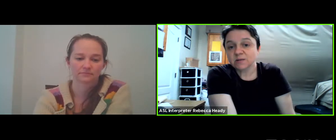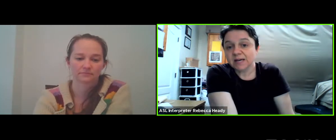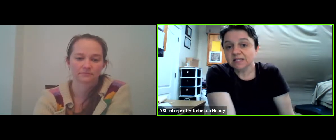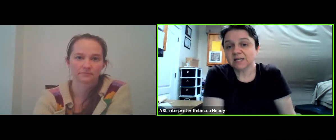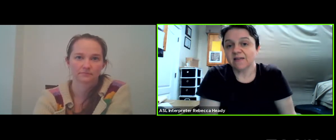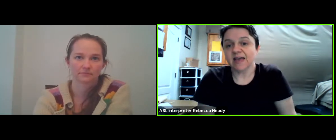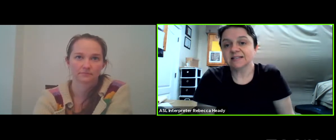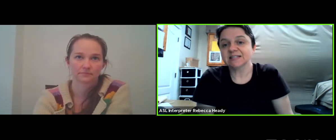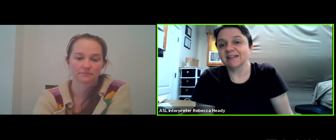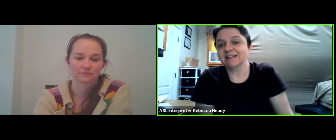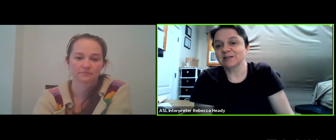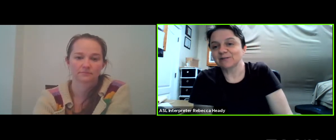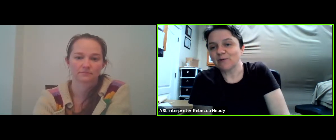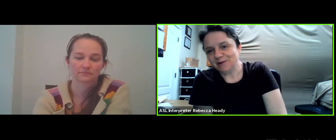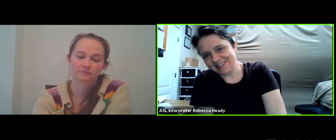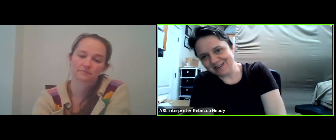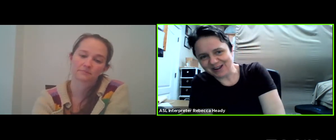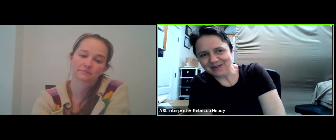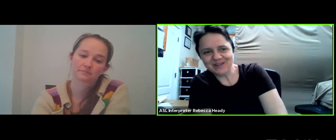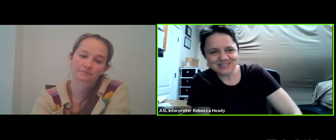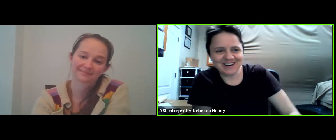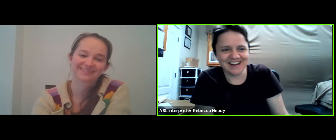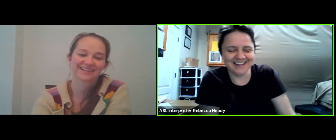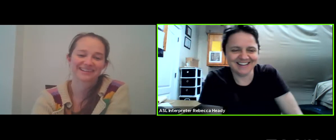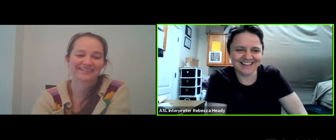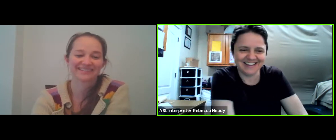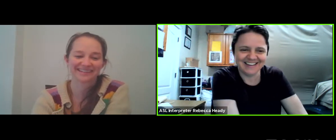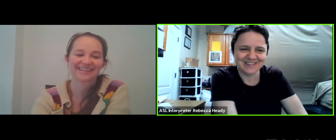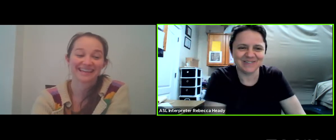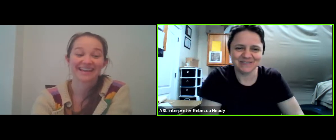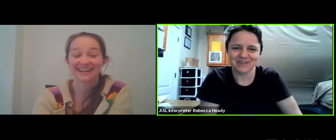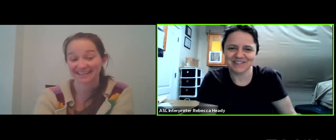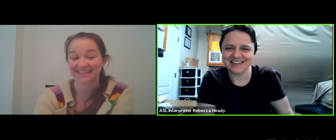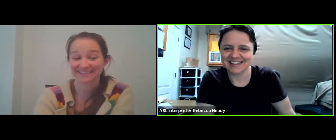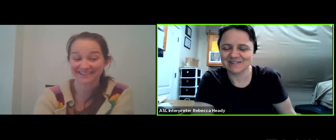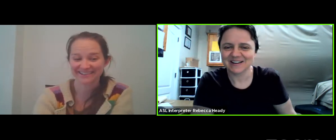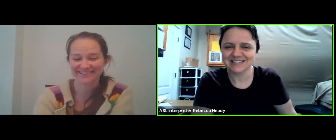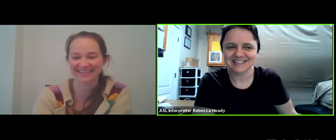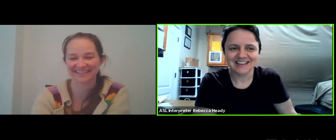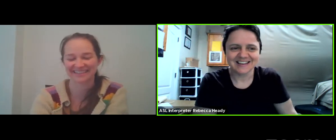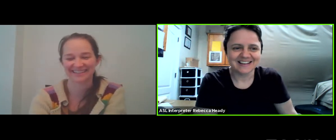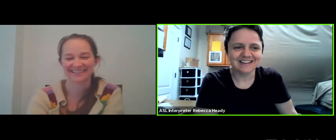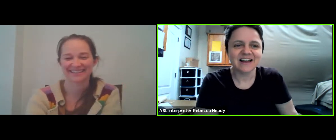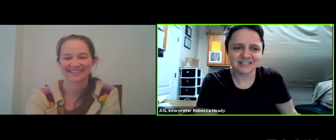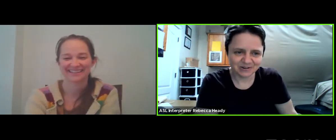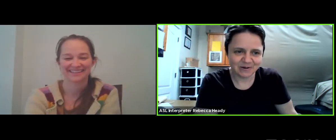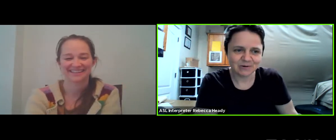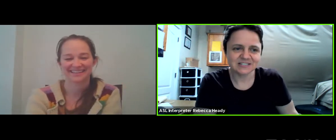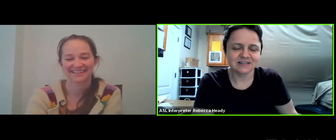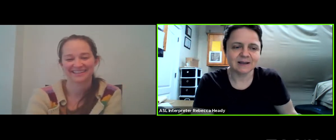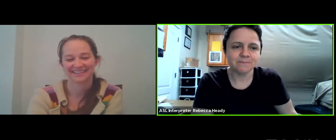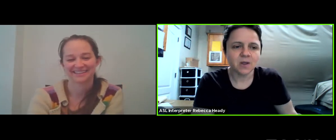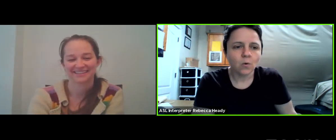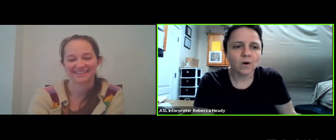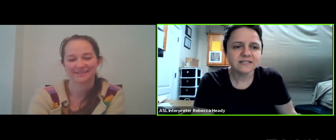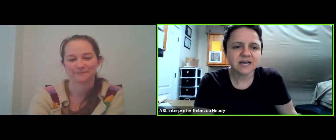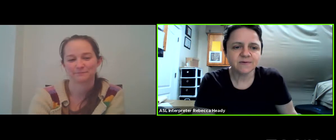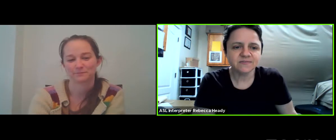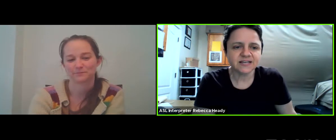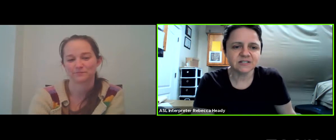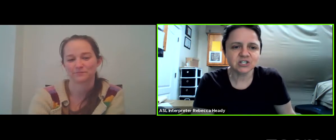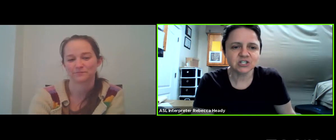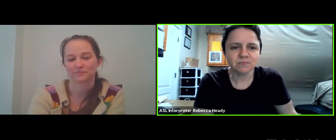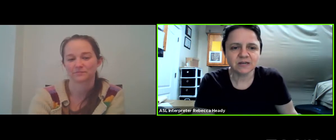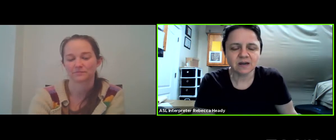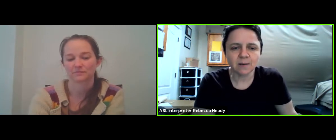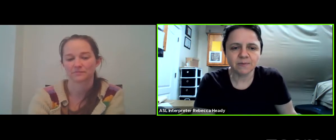eyebrows raised a bit and the head slightly tilted forward? There we go. There's yes or no. Yes or no question. Yep. What type